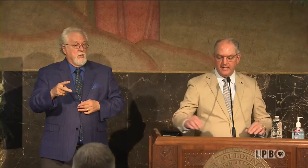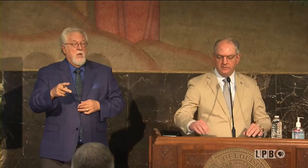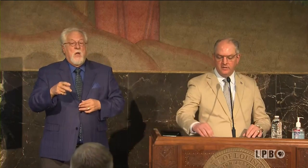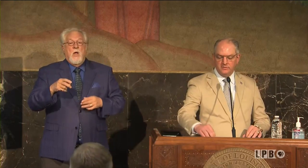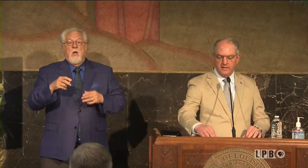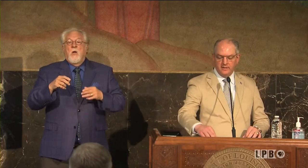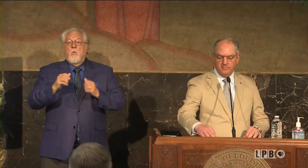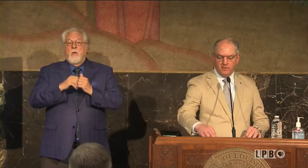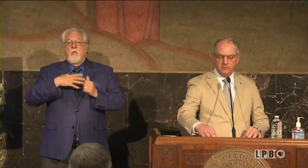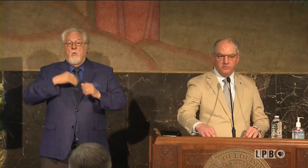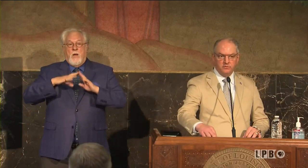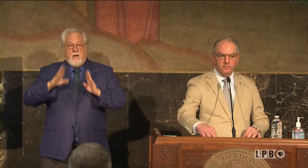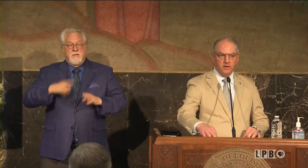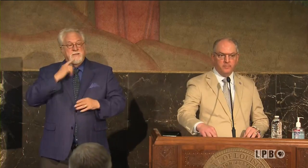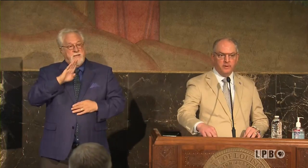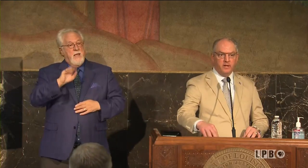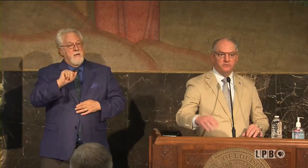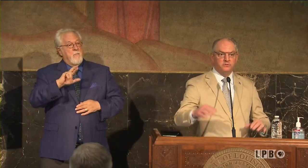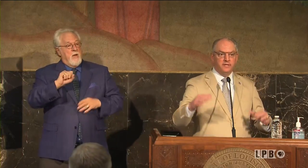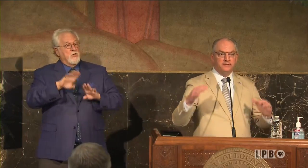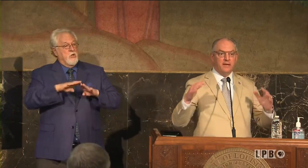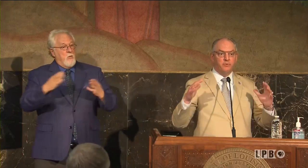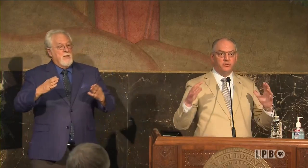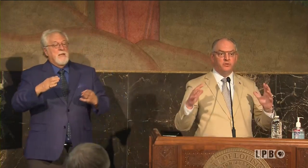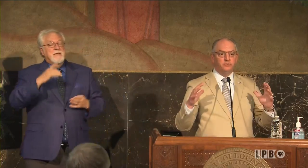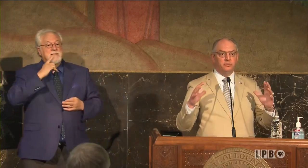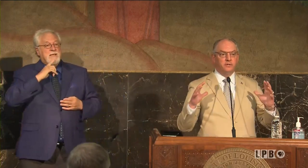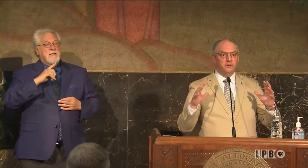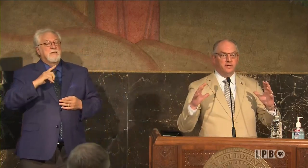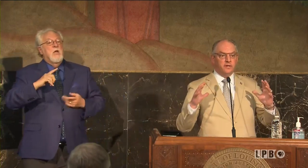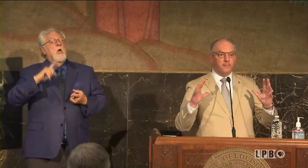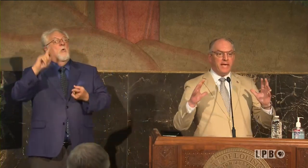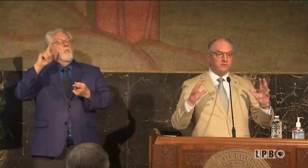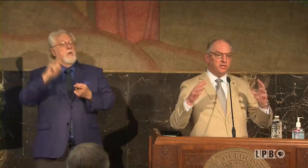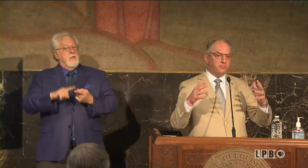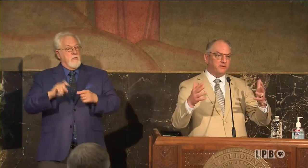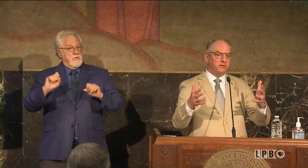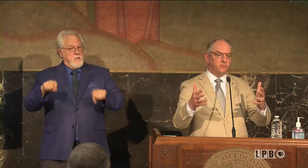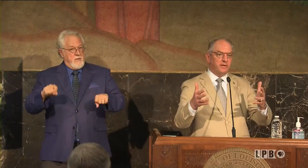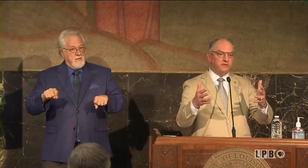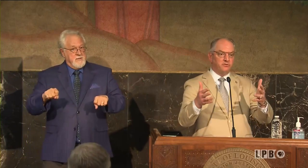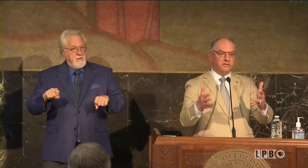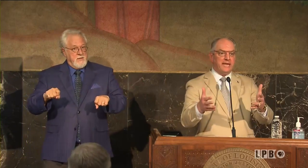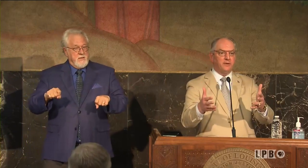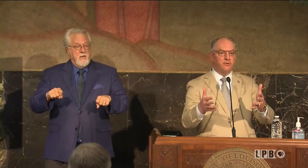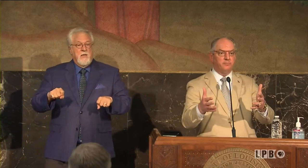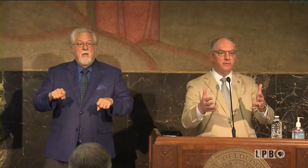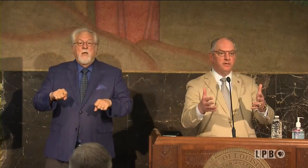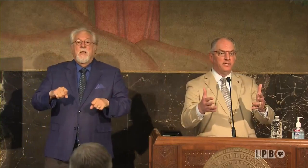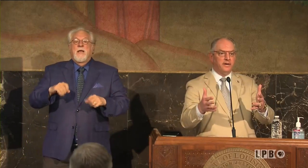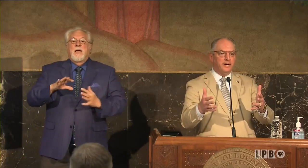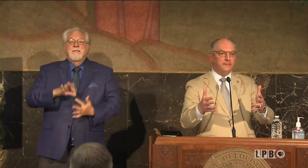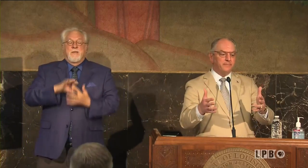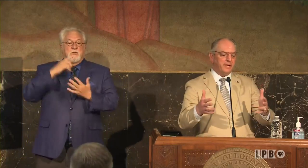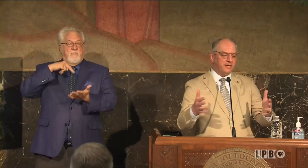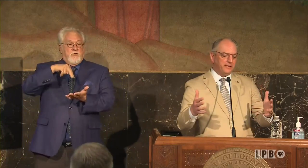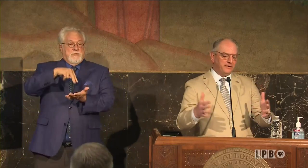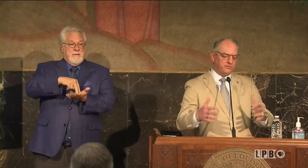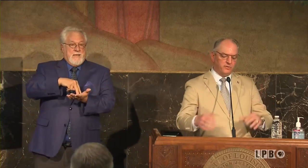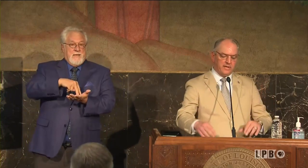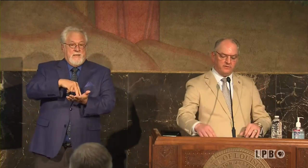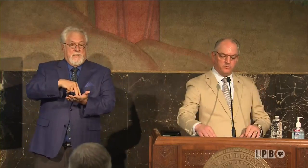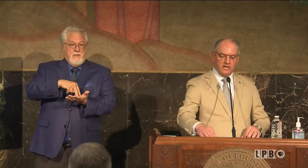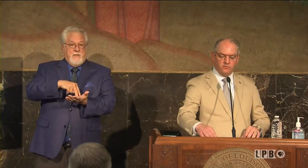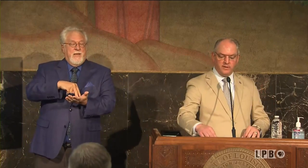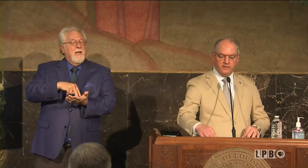House guidelines, does say that bars should be open, it also says at reduced capacity, especially as it relates to standing room.